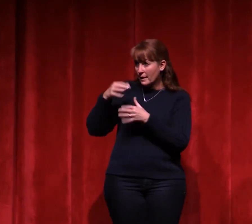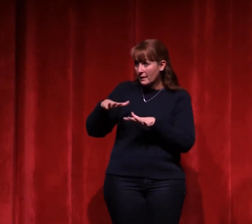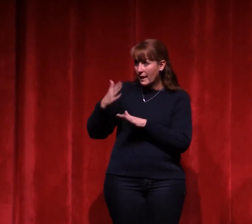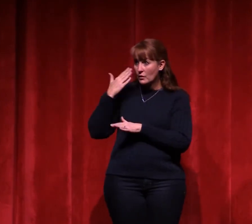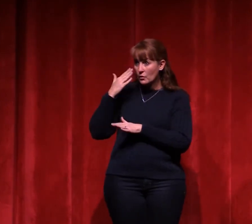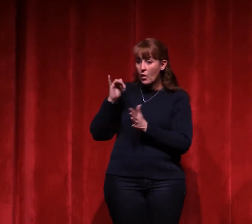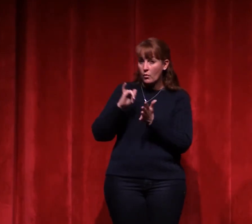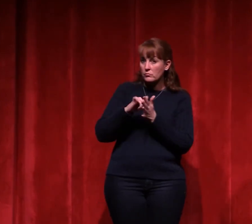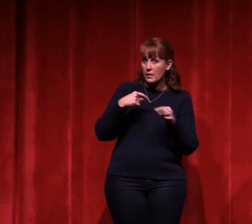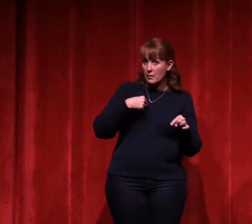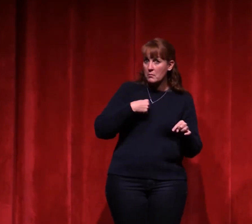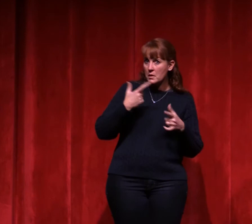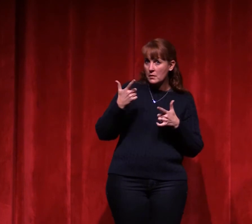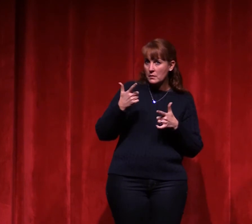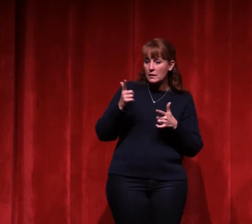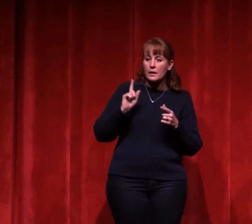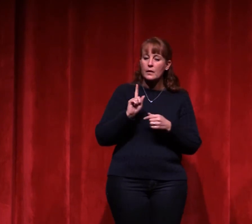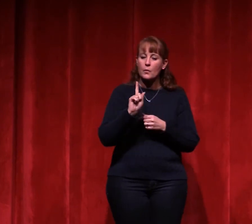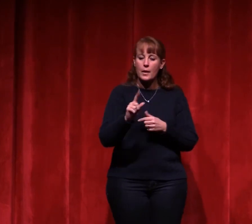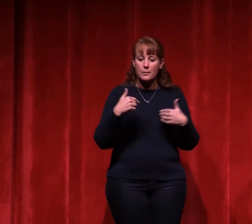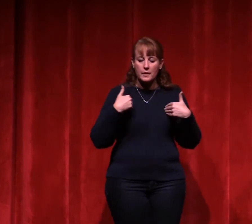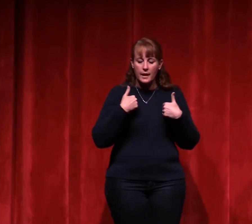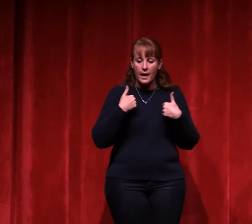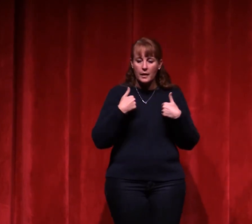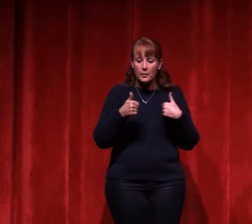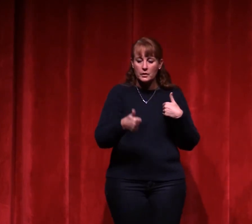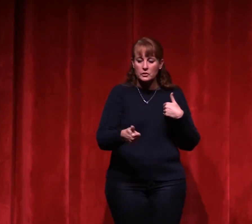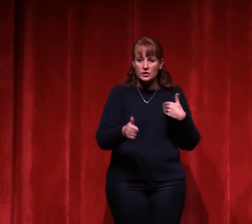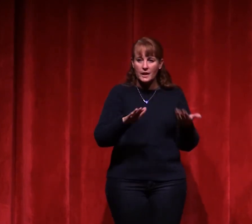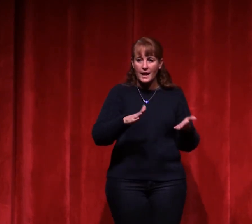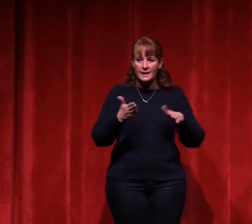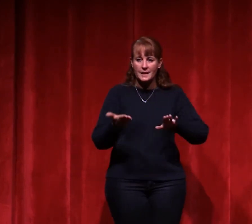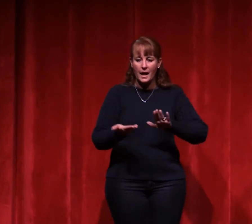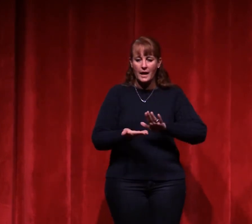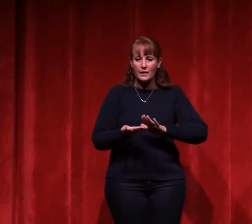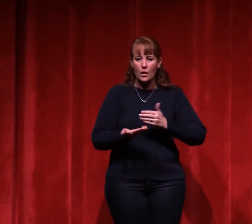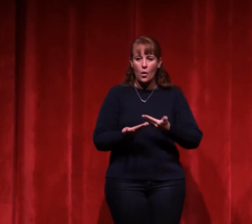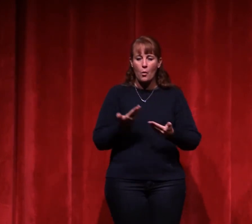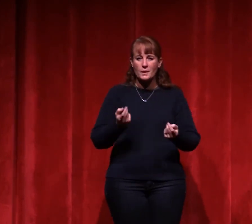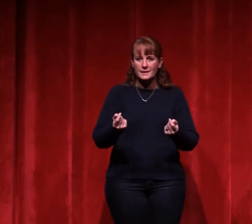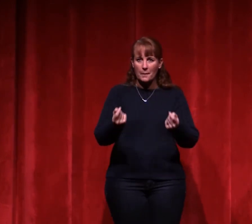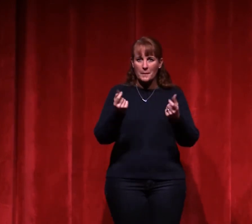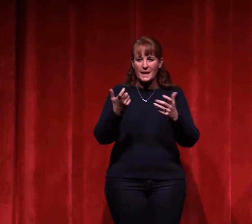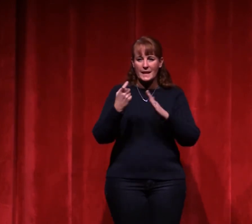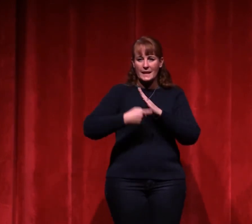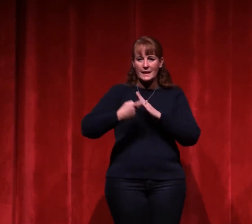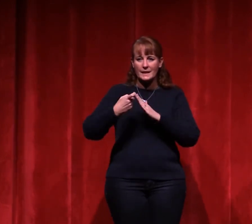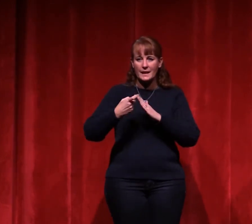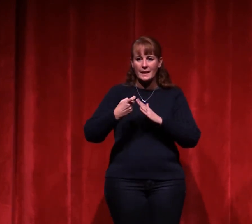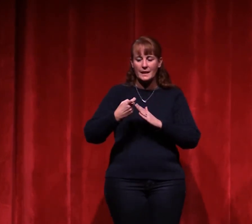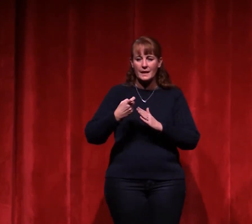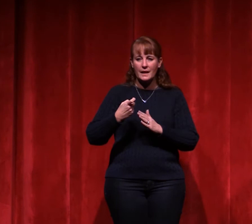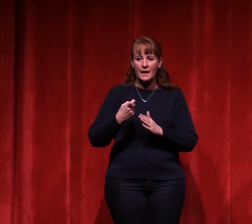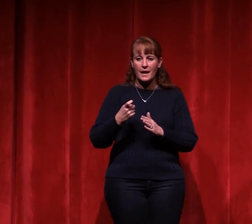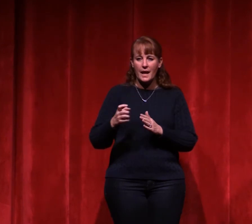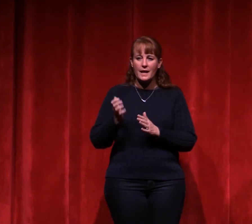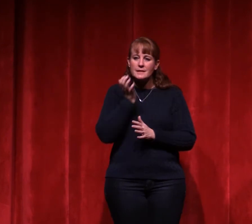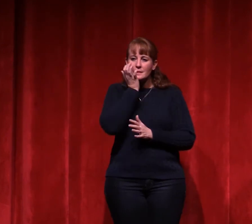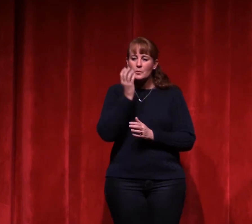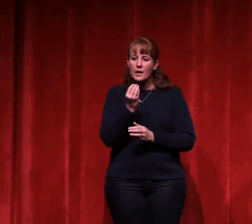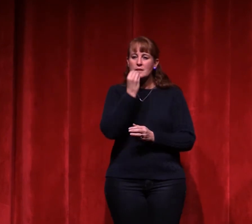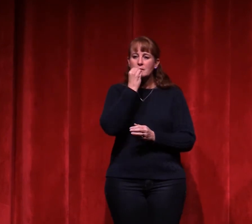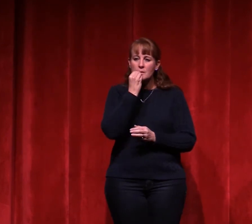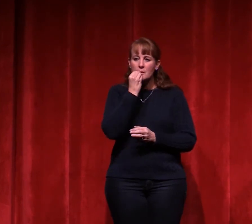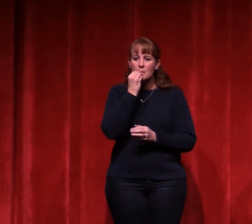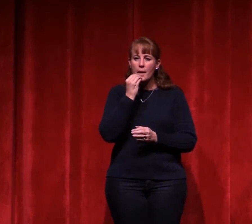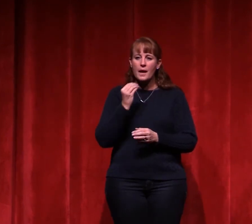going on, and I approached the animal. She had died almost immediately. I slipped some grass into her mouth and put my hand on her neck